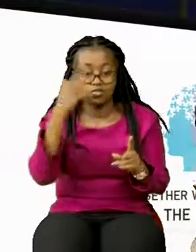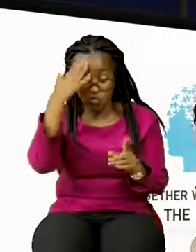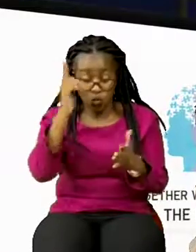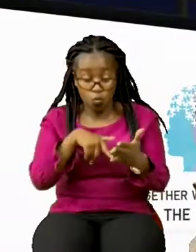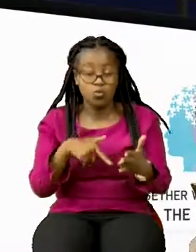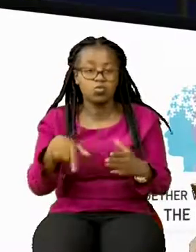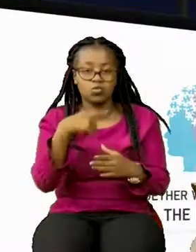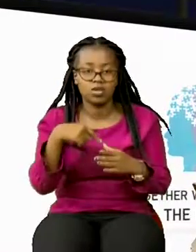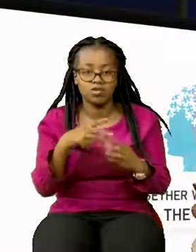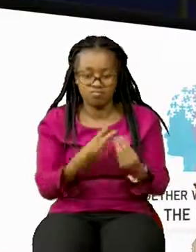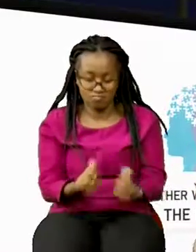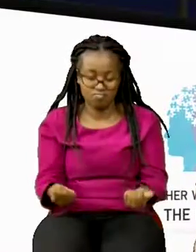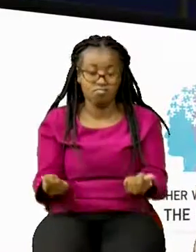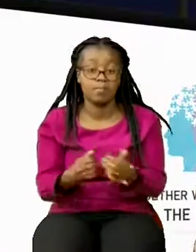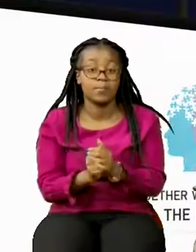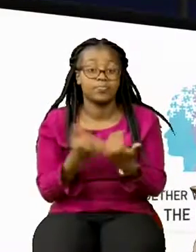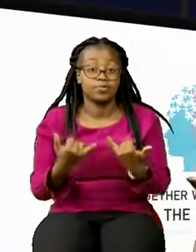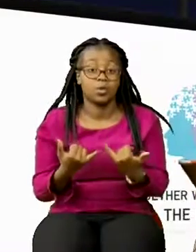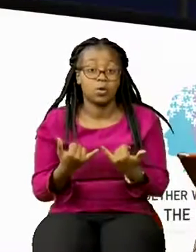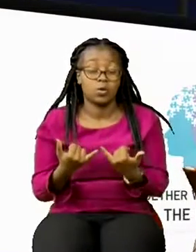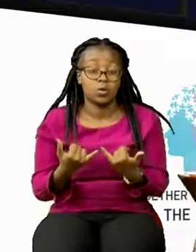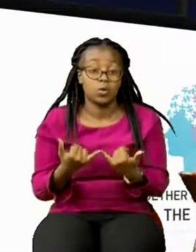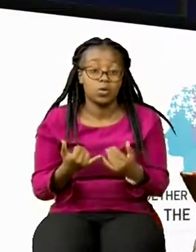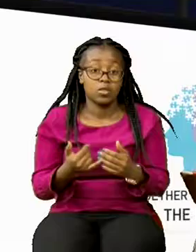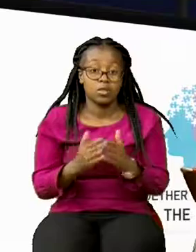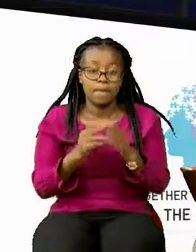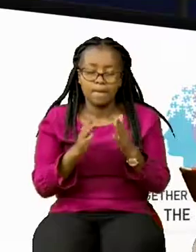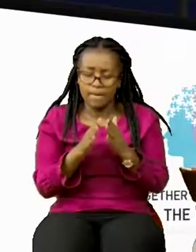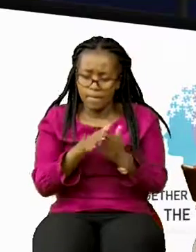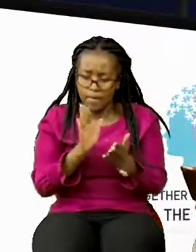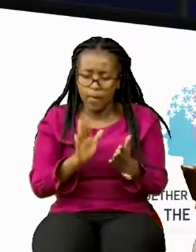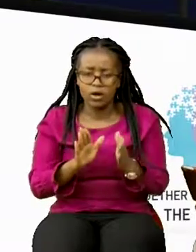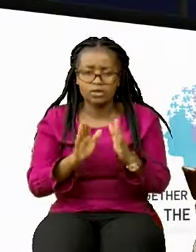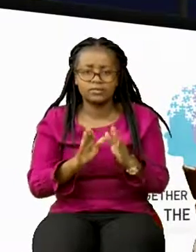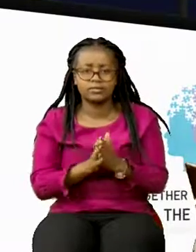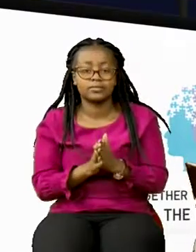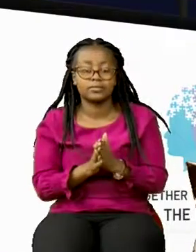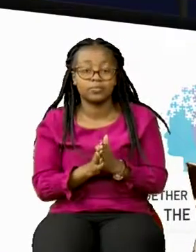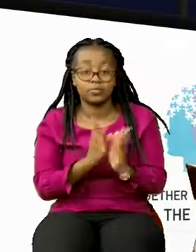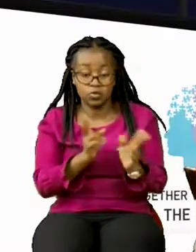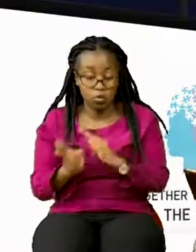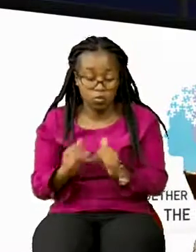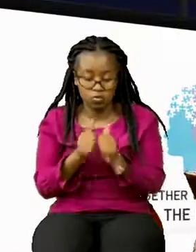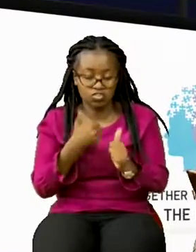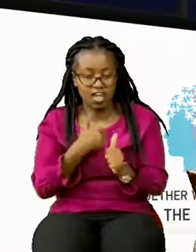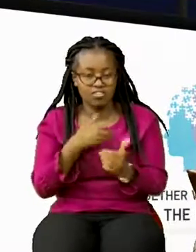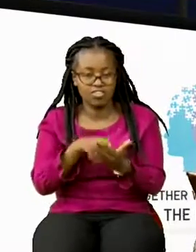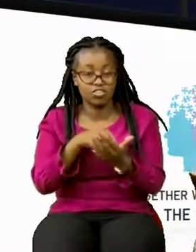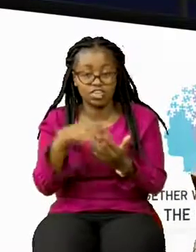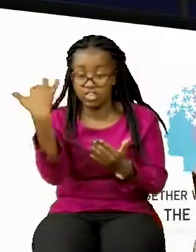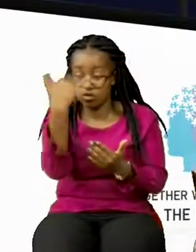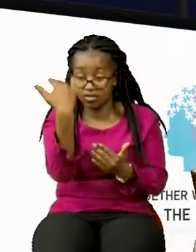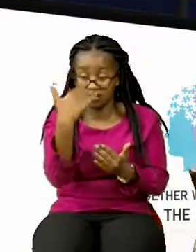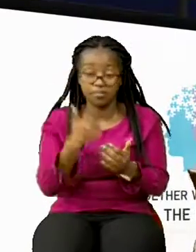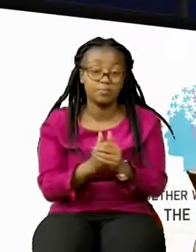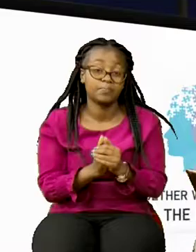exactly what we're dealing with. So I will go with the most common conditions that we actually have in the autistic